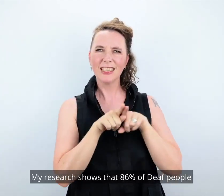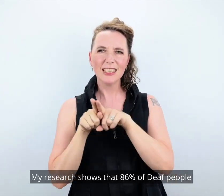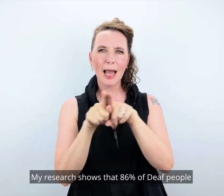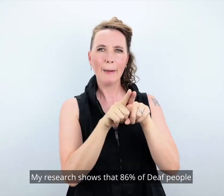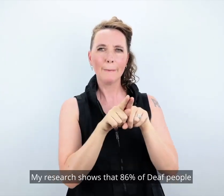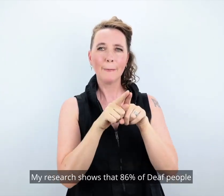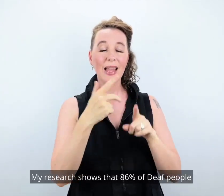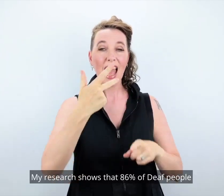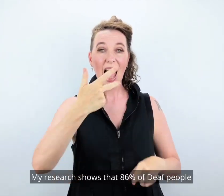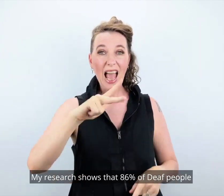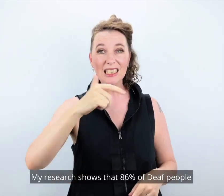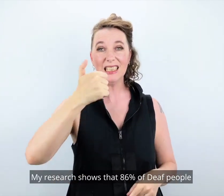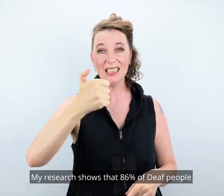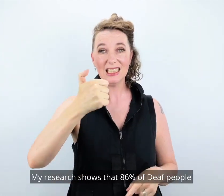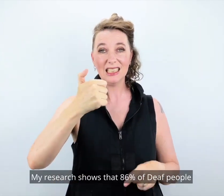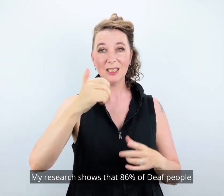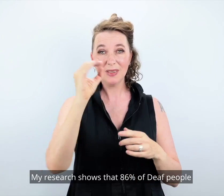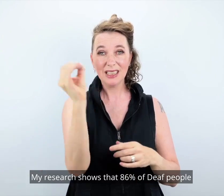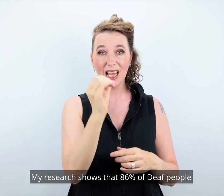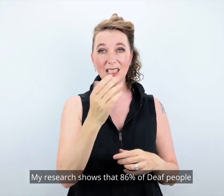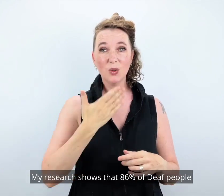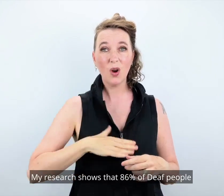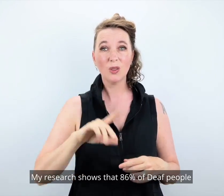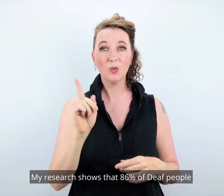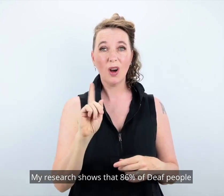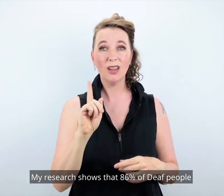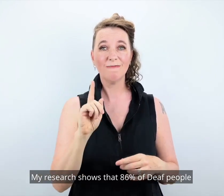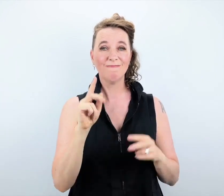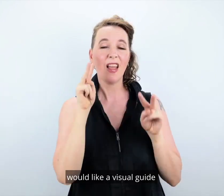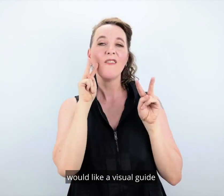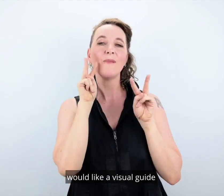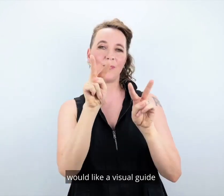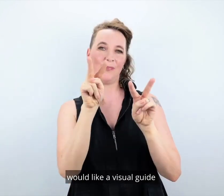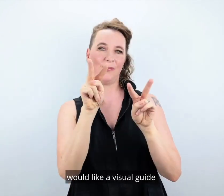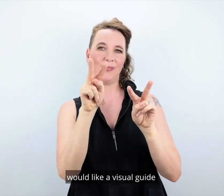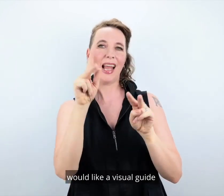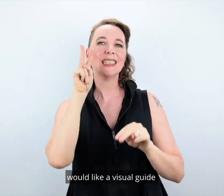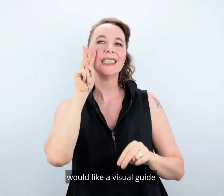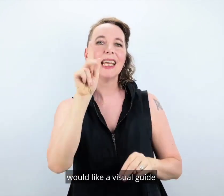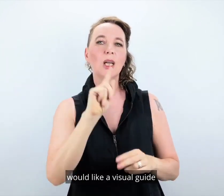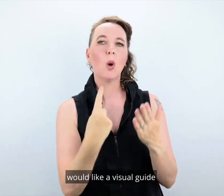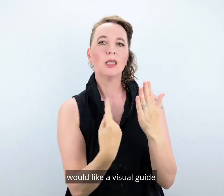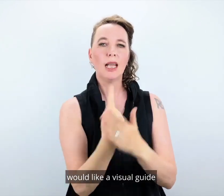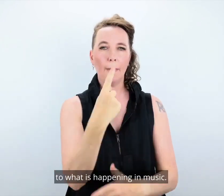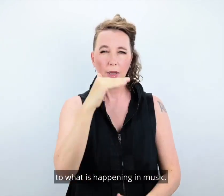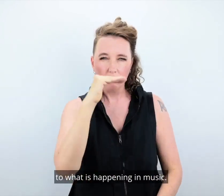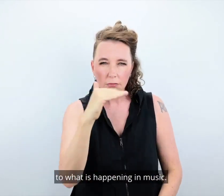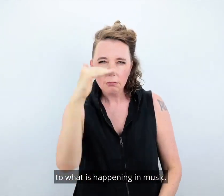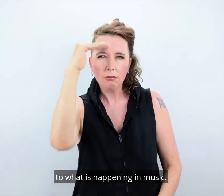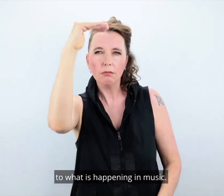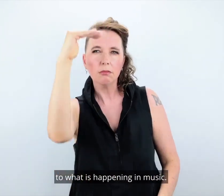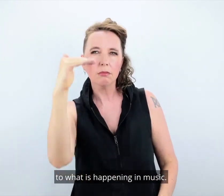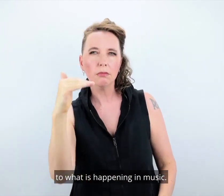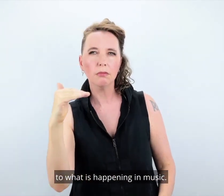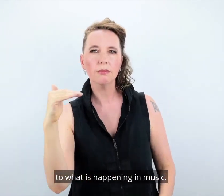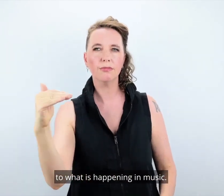that 86% of deaf people would like a visual guide to what is happening in music.